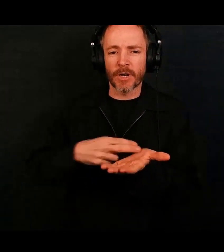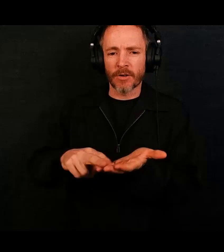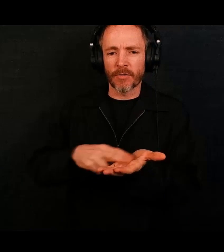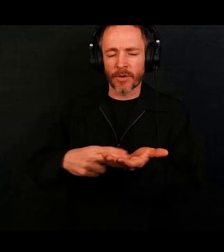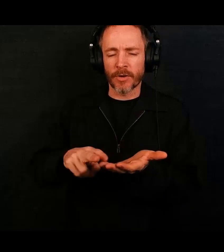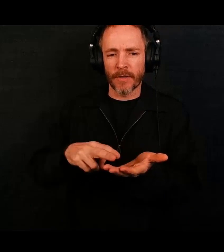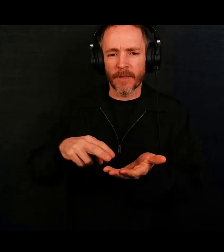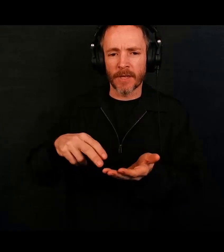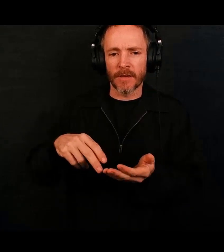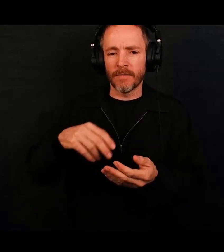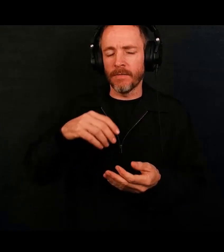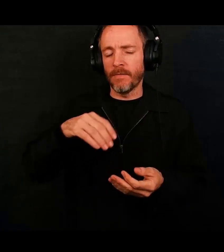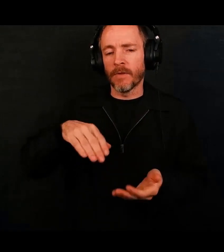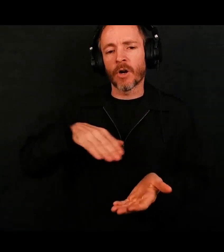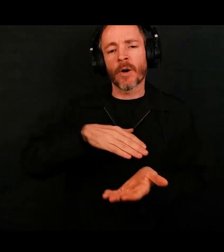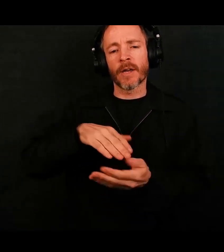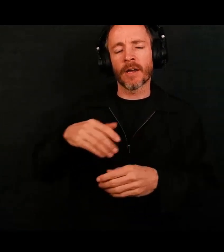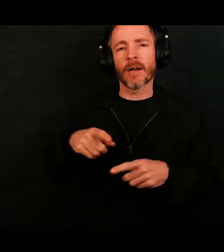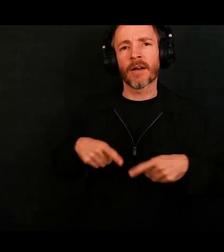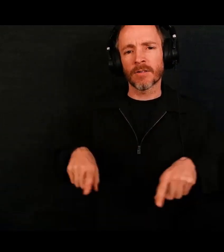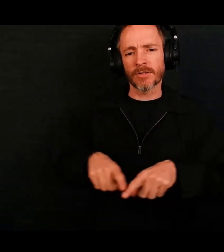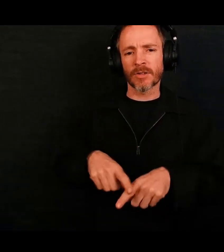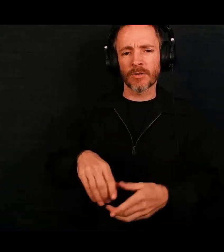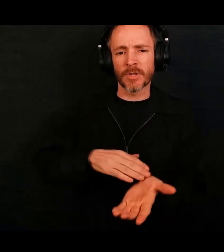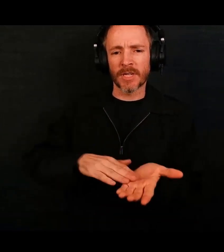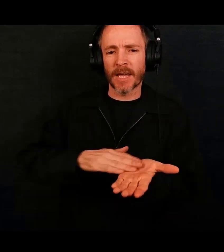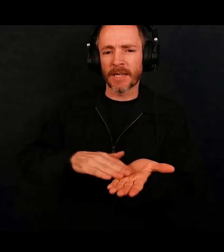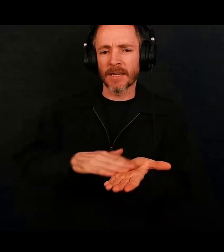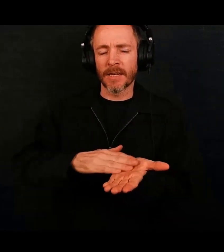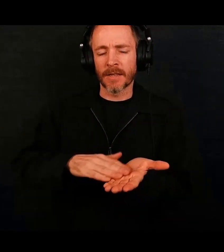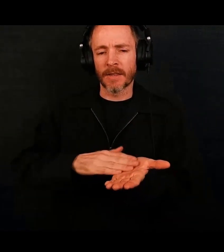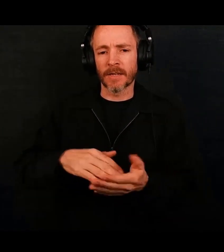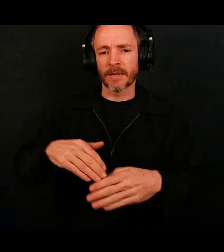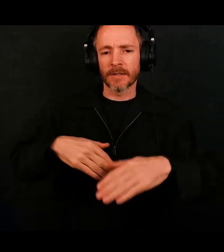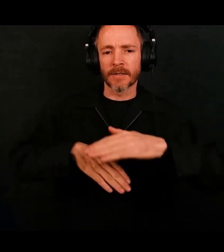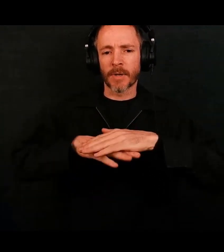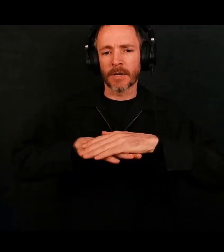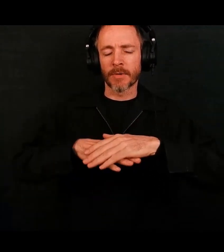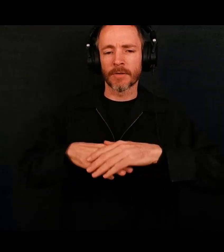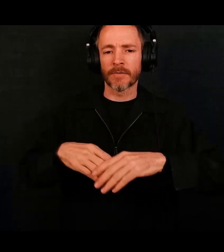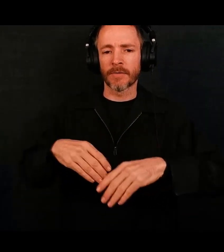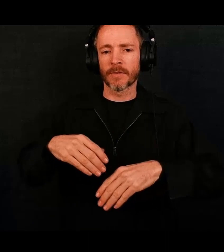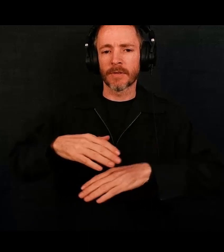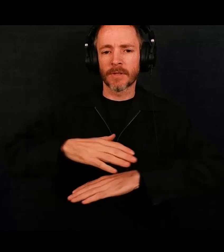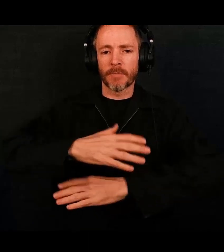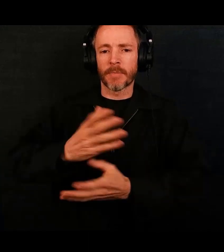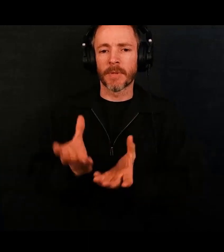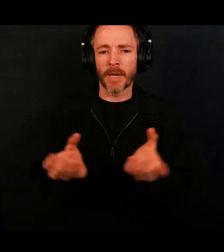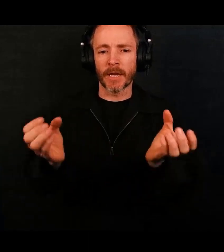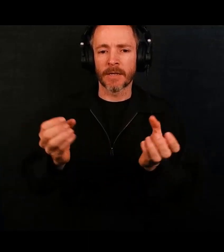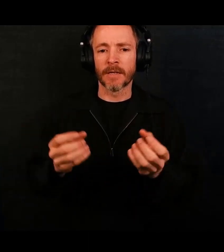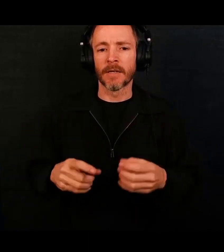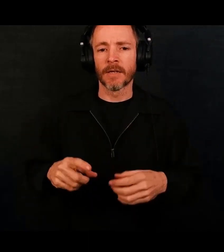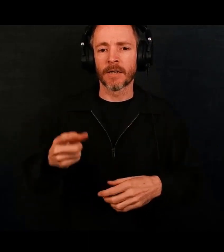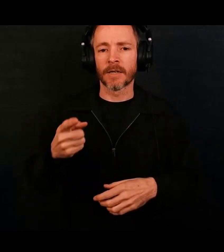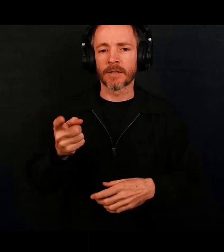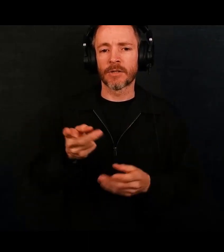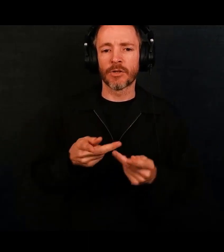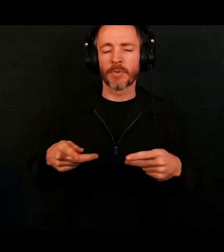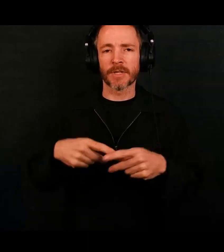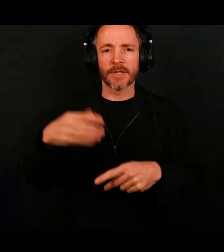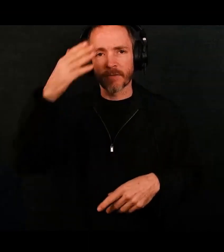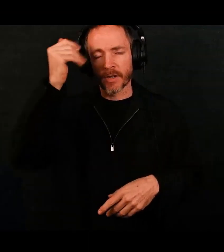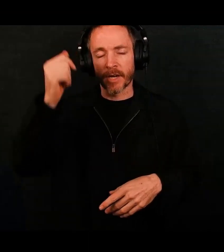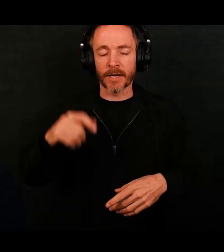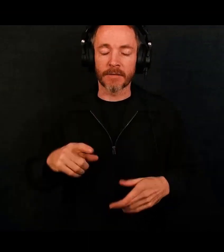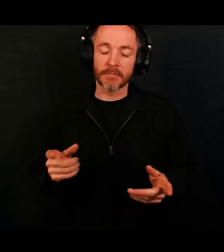So I spread it over the. Oh, I also sanded the bottom of the pan.